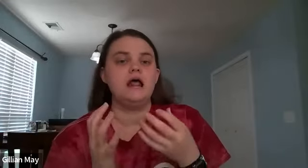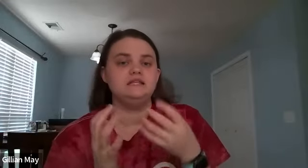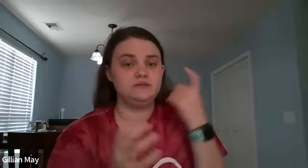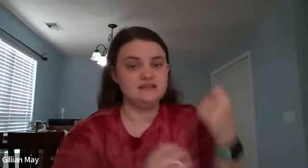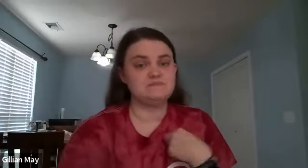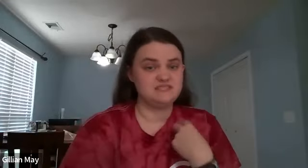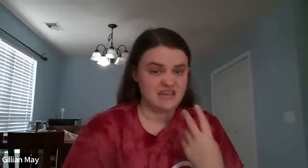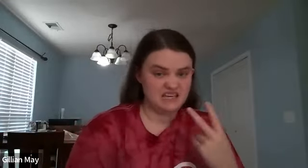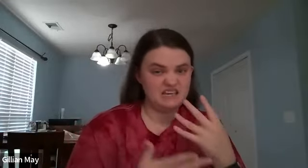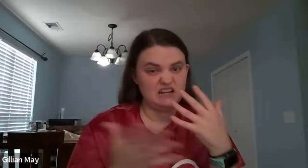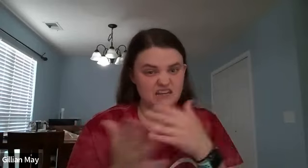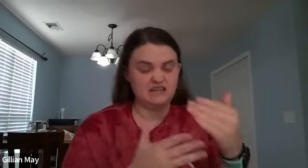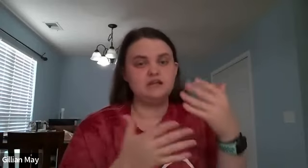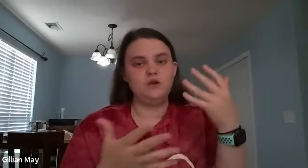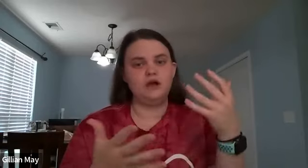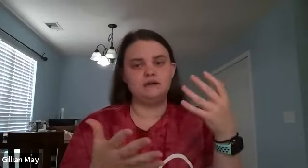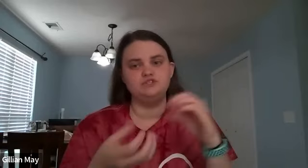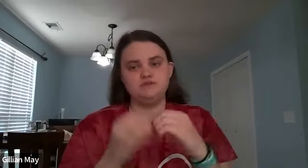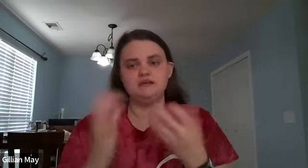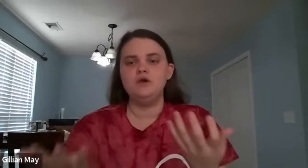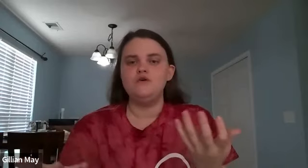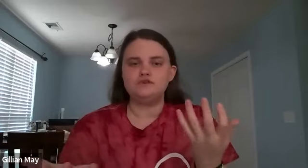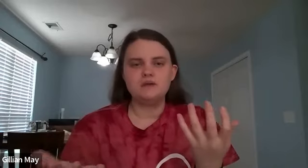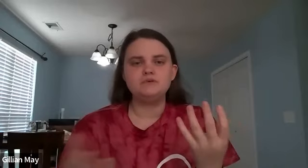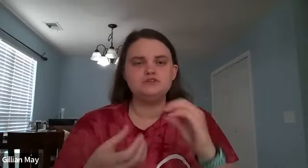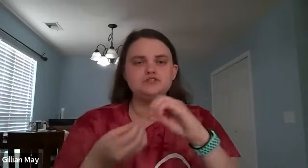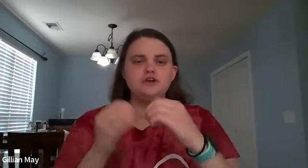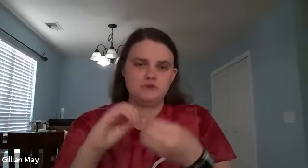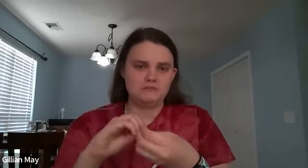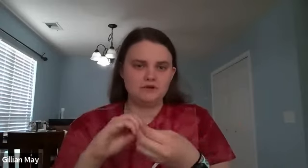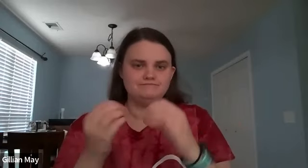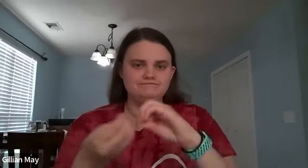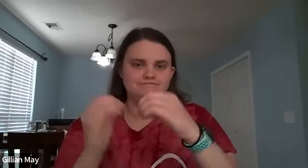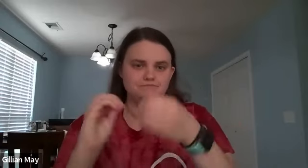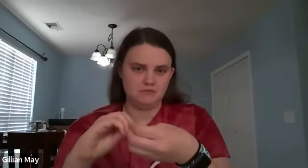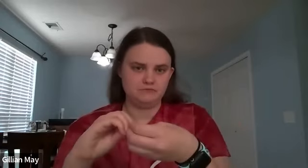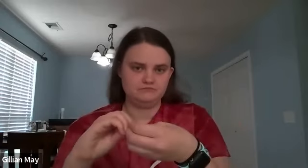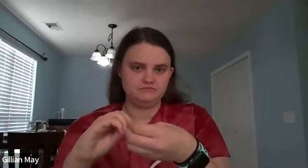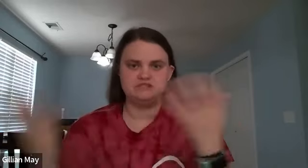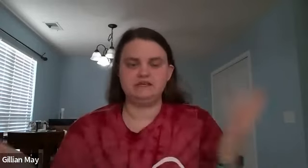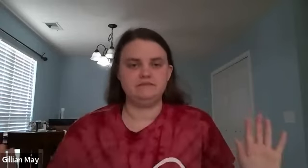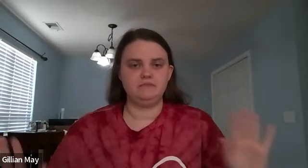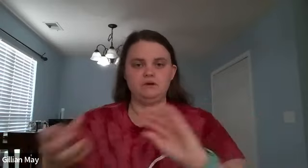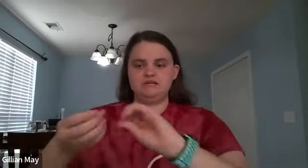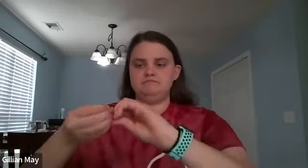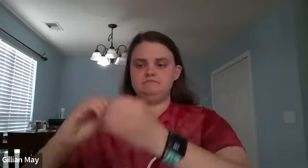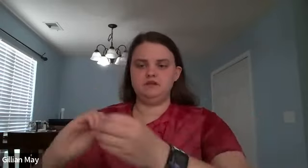It's because I'm saying it again, I'm doing it. For number, usually you go number, just like that, like one time,